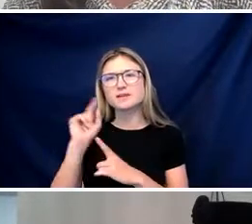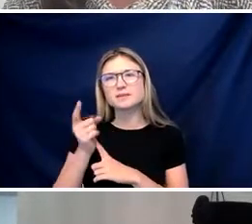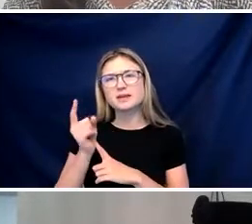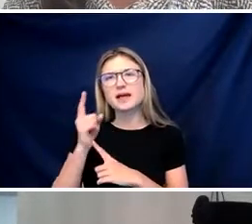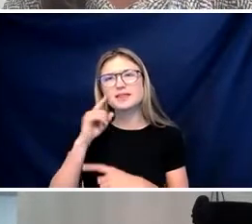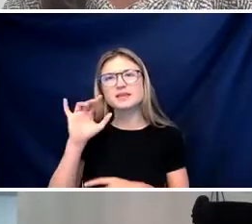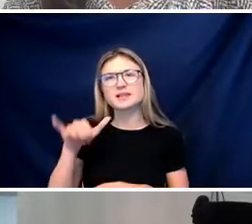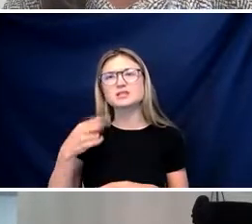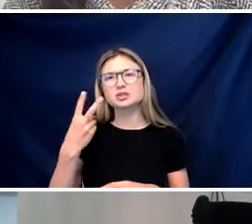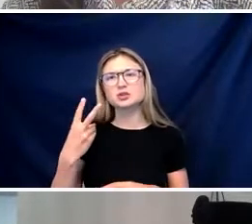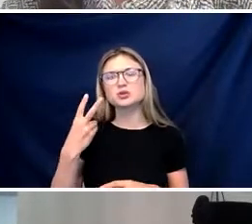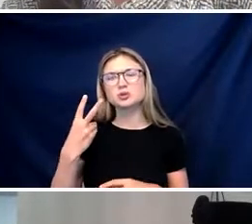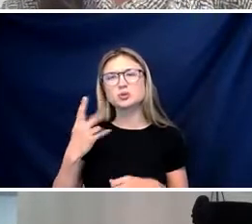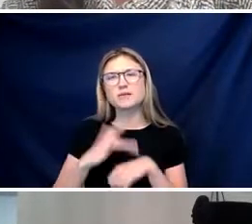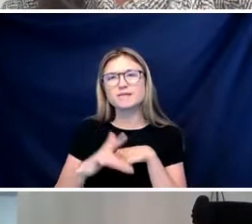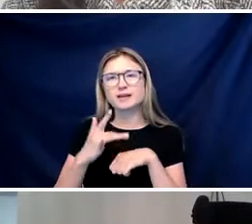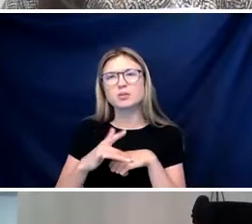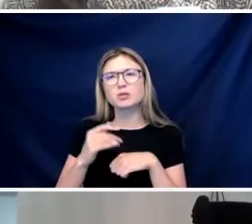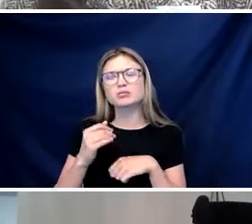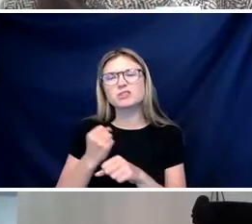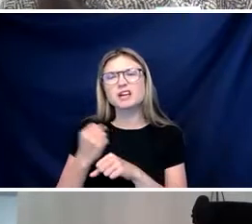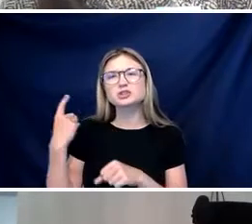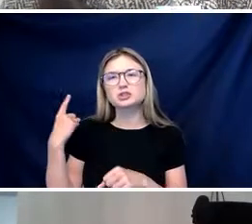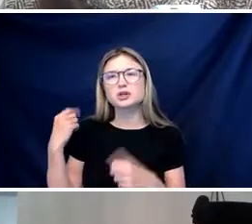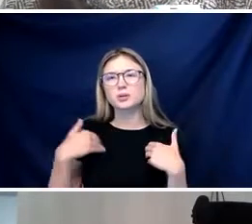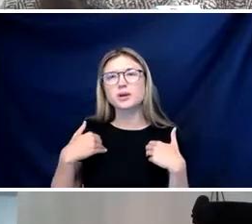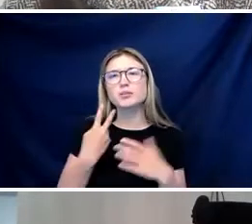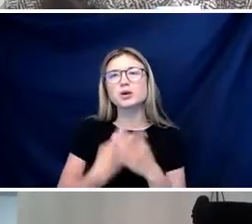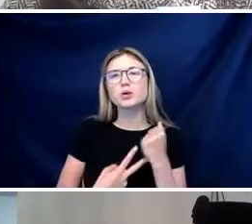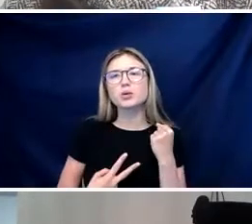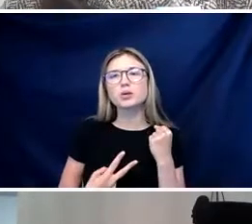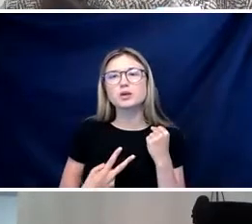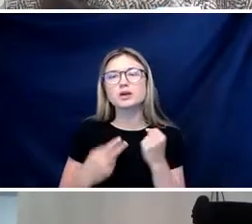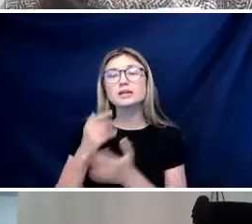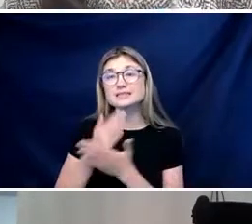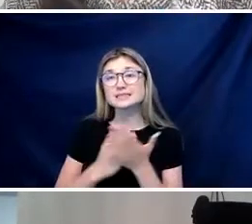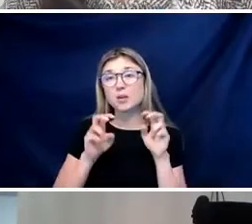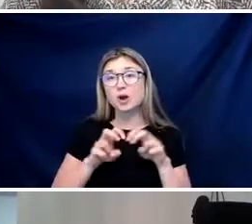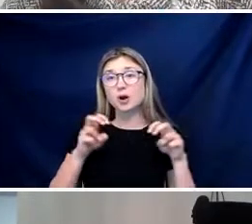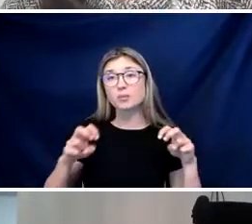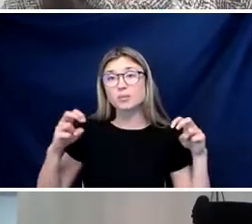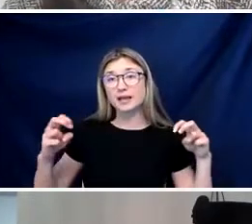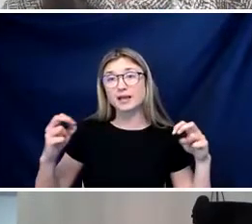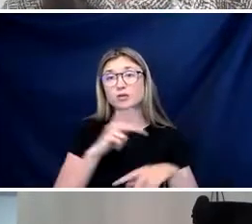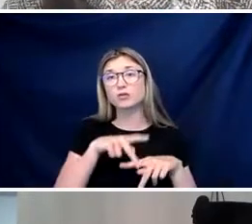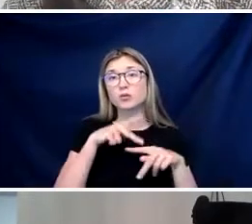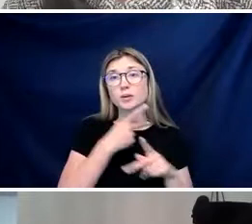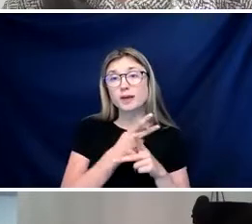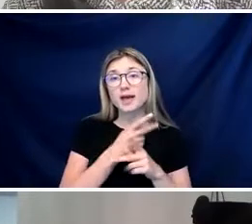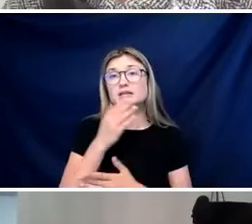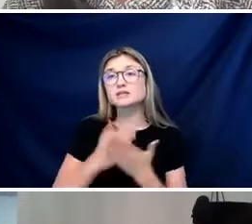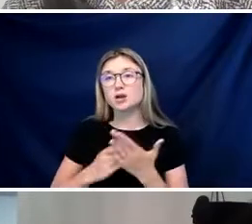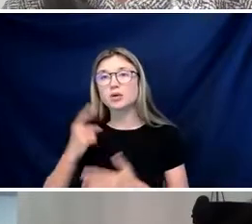time differentials last year. And some of them are panel format. Some of them are just one